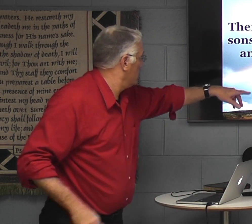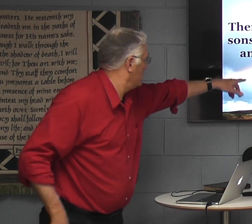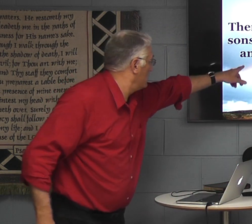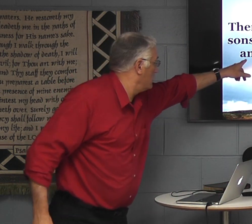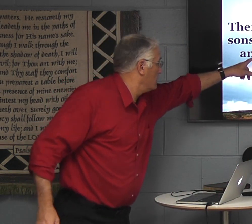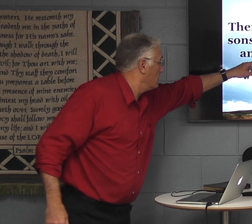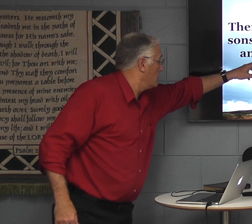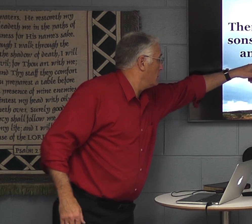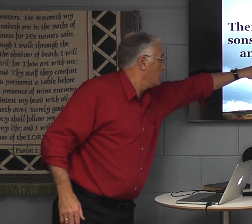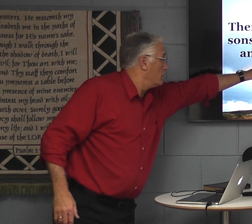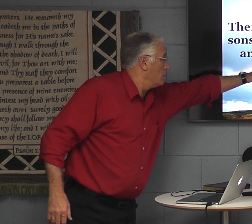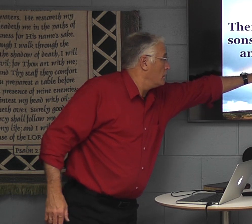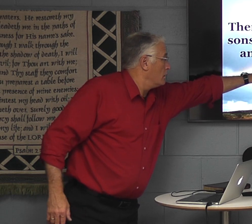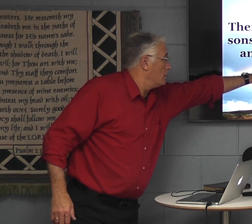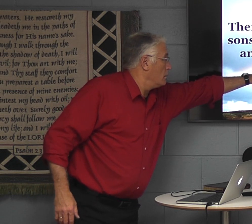and multiply.